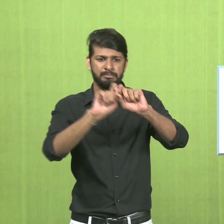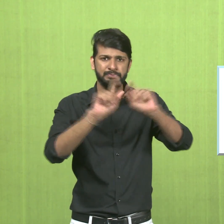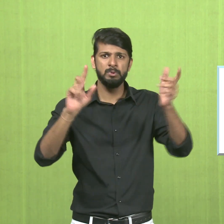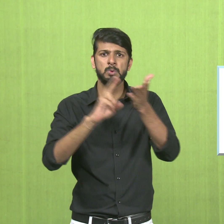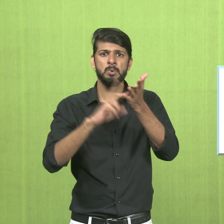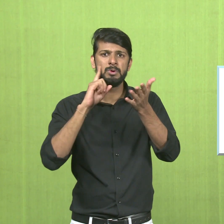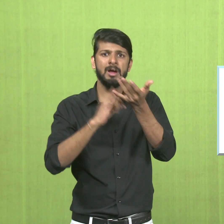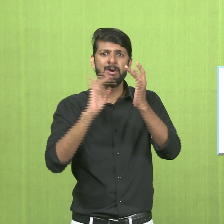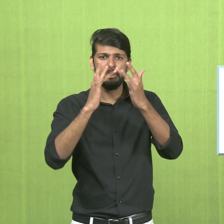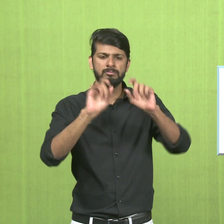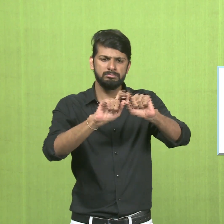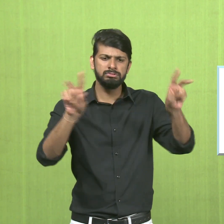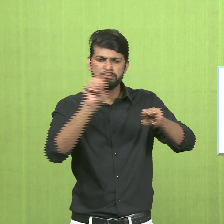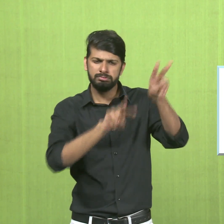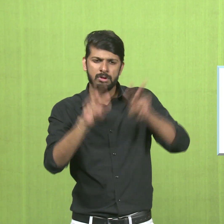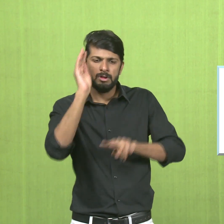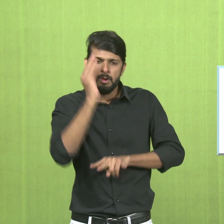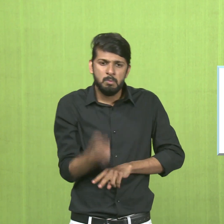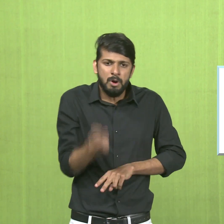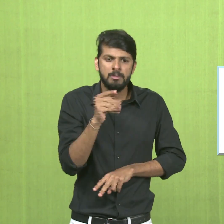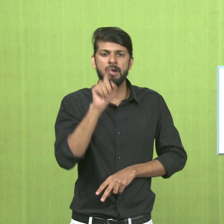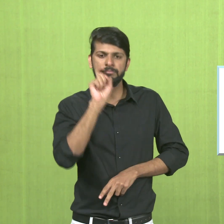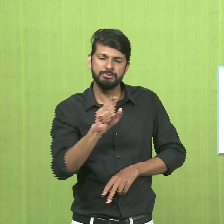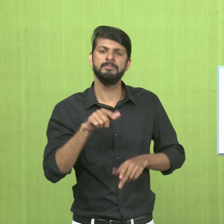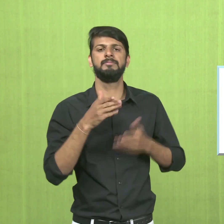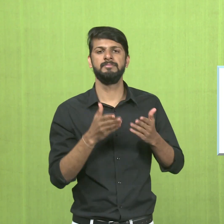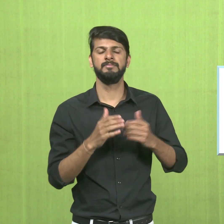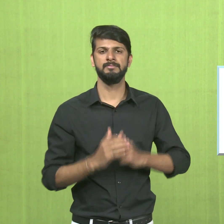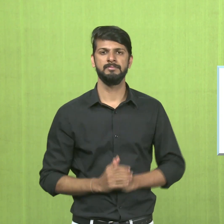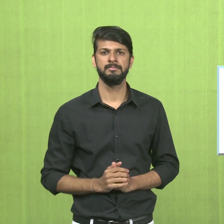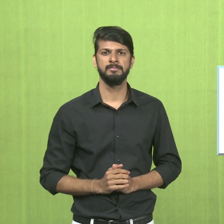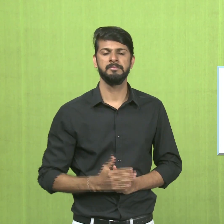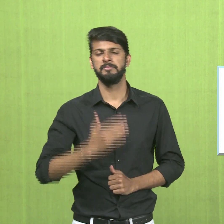website www.nios.ac.in. Thank you.